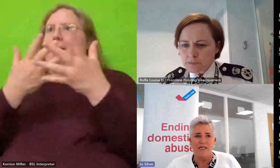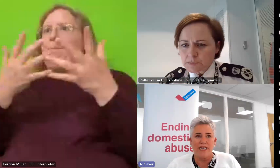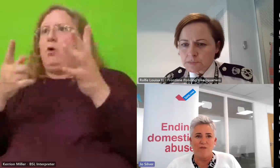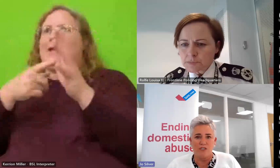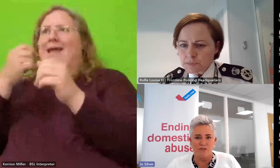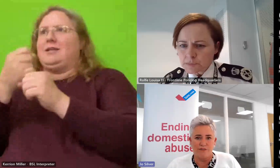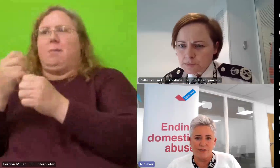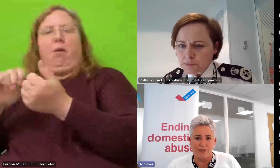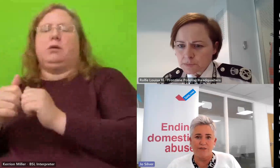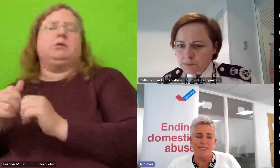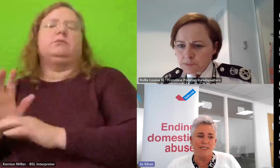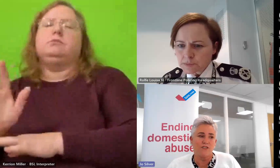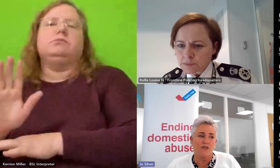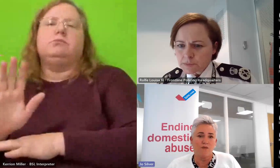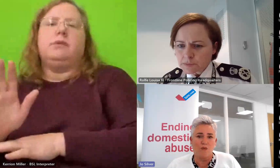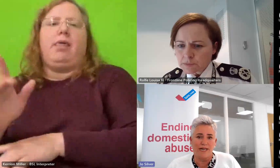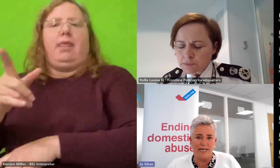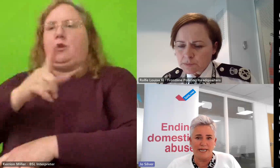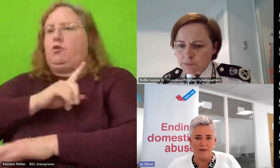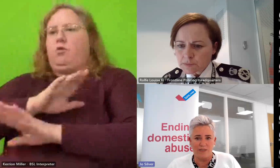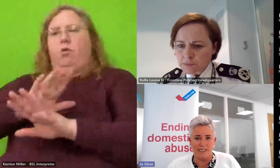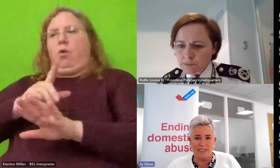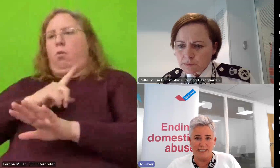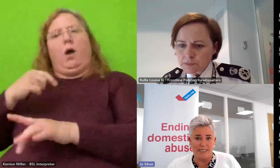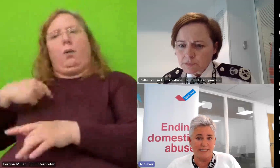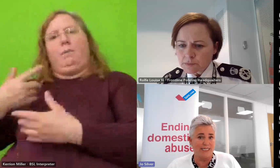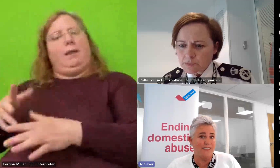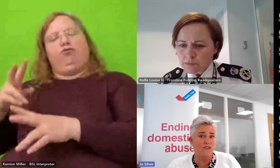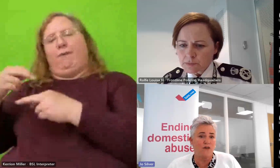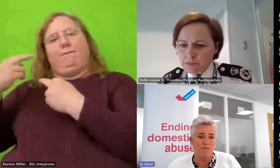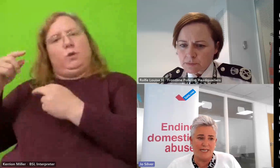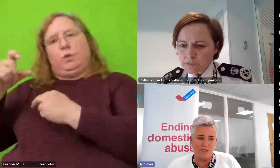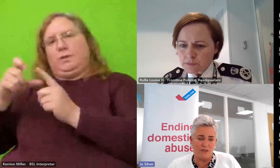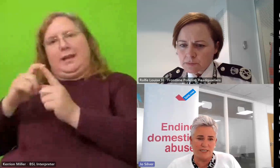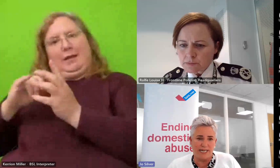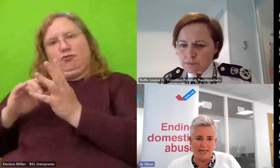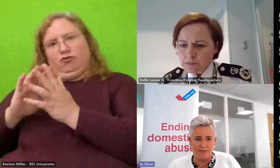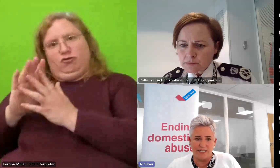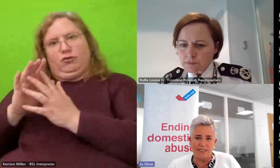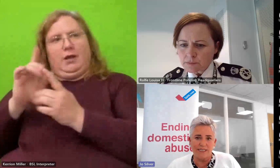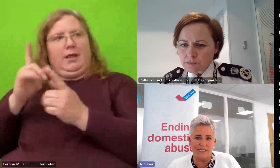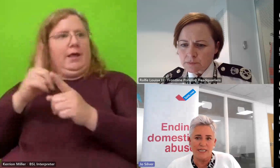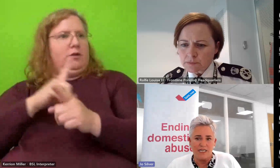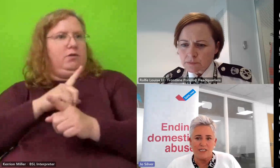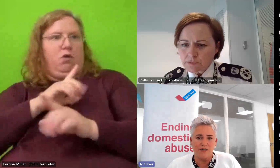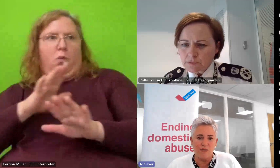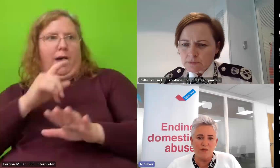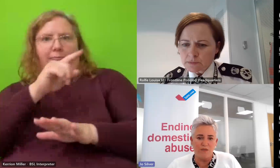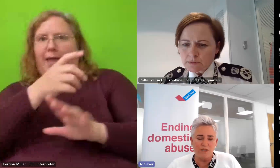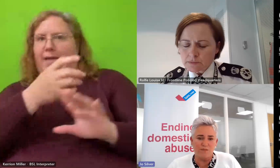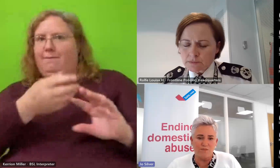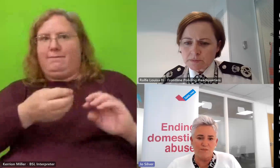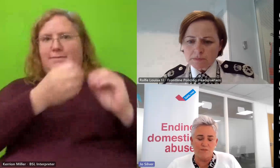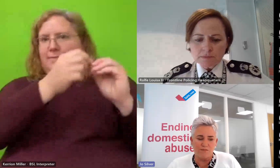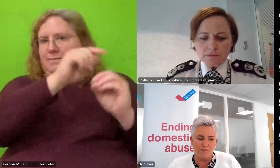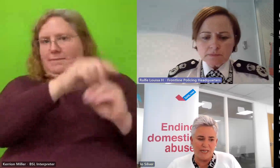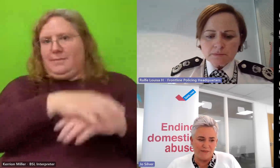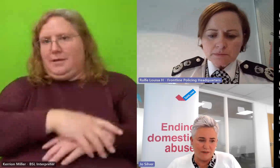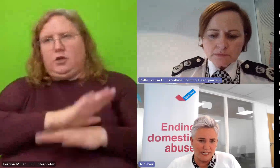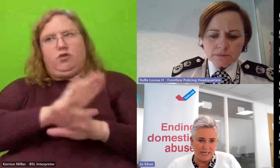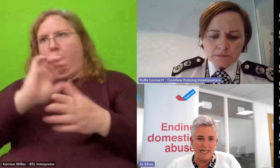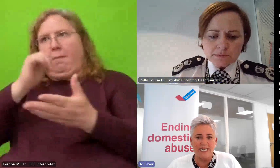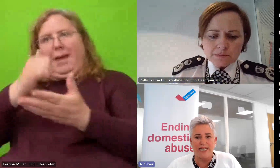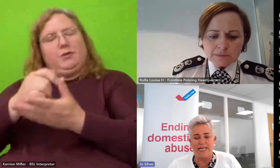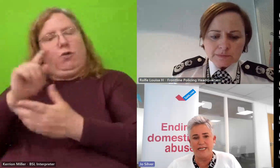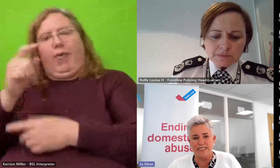why it was reviewed. It's not why it was designed, and it's not based on that evidence. So we would